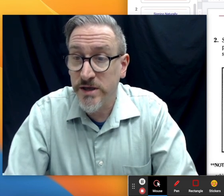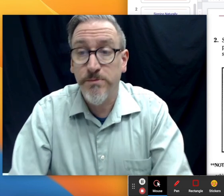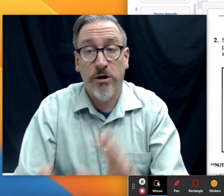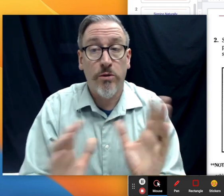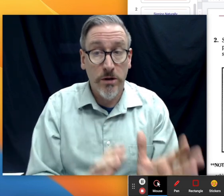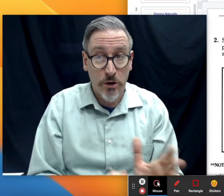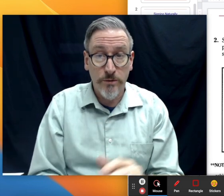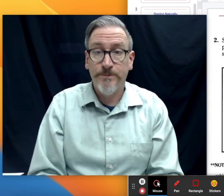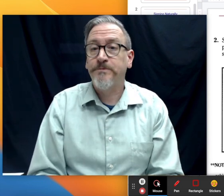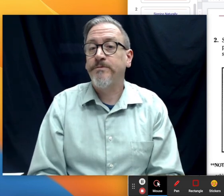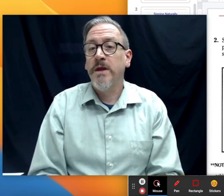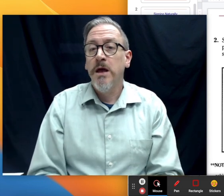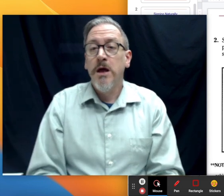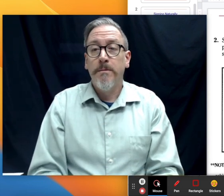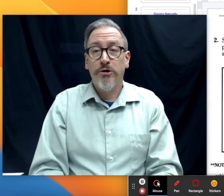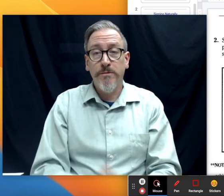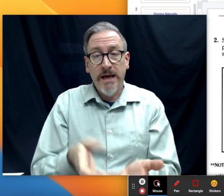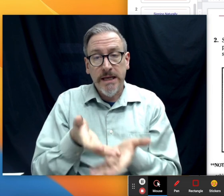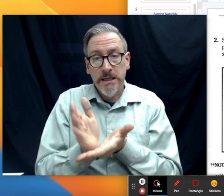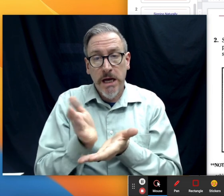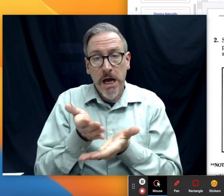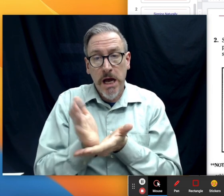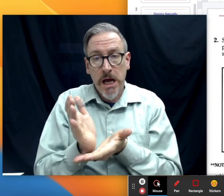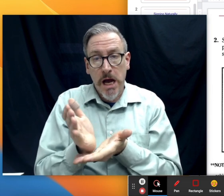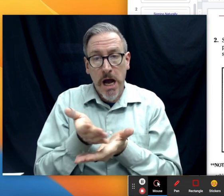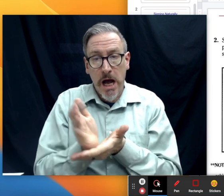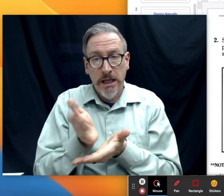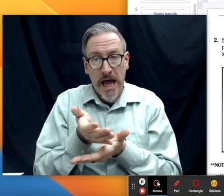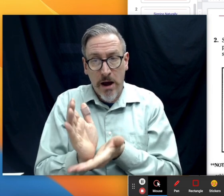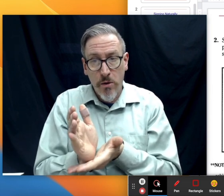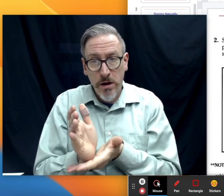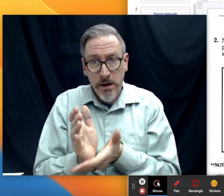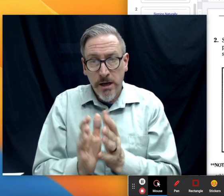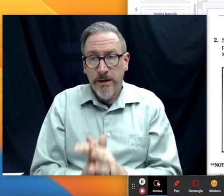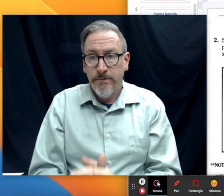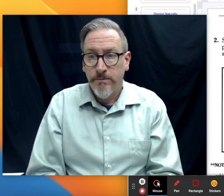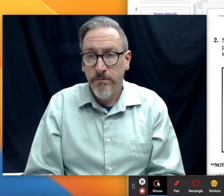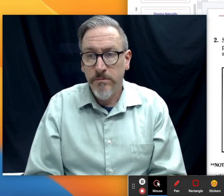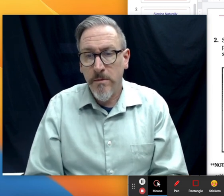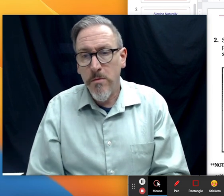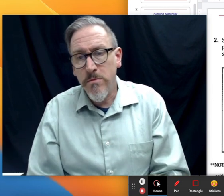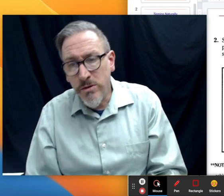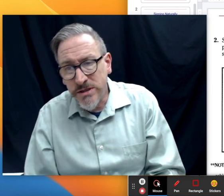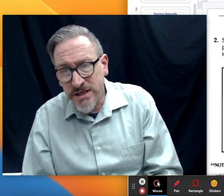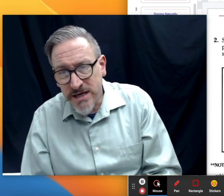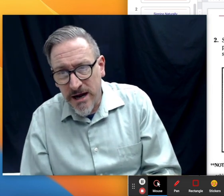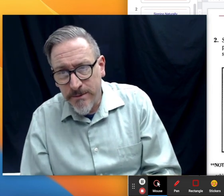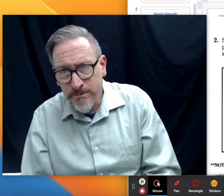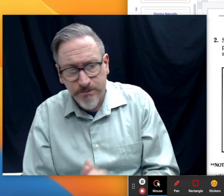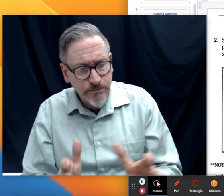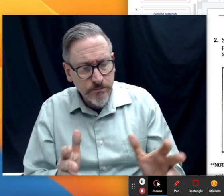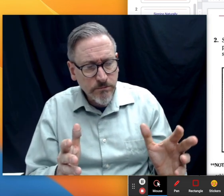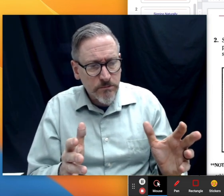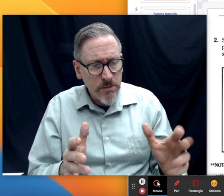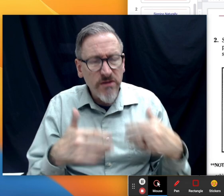So that's borrow or loan. Permit, allow. Most of the